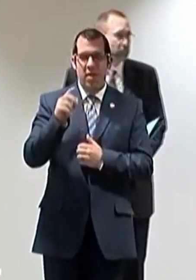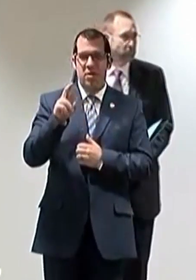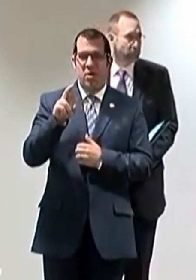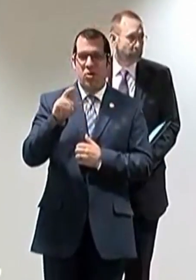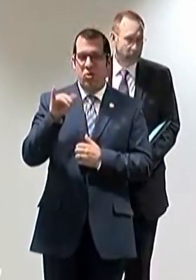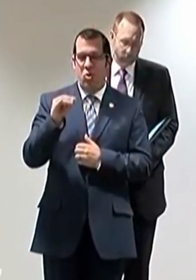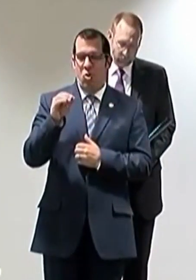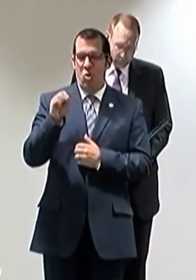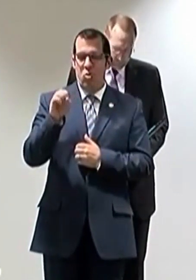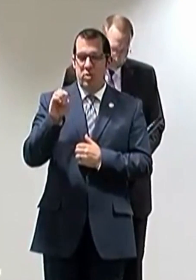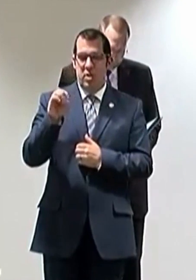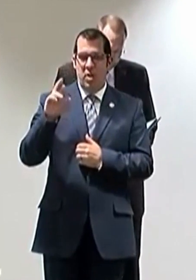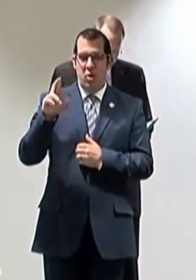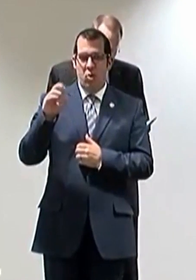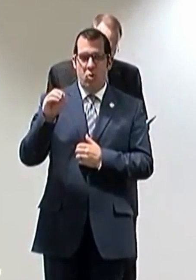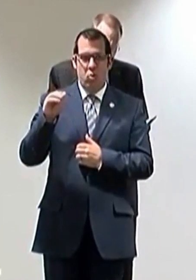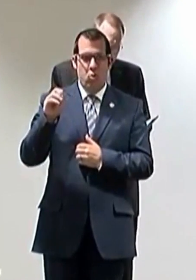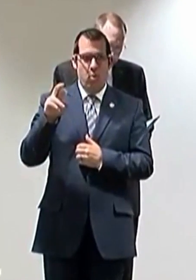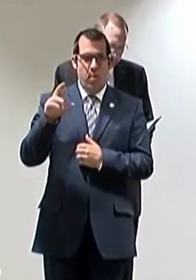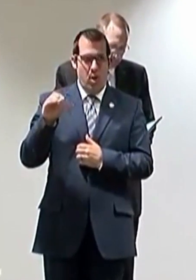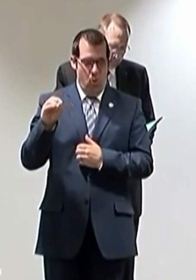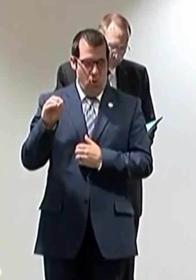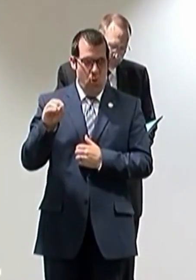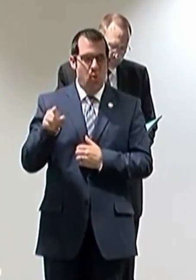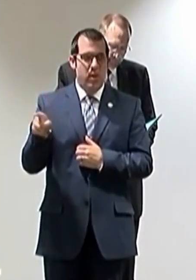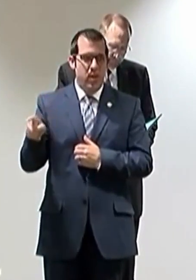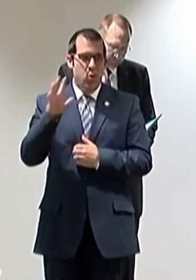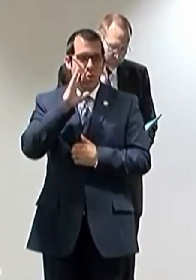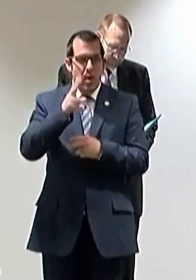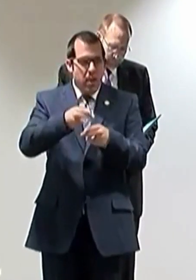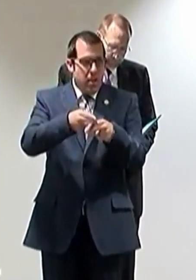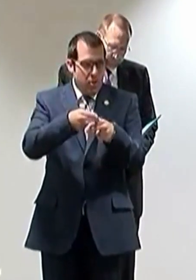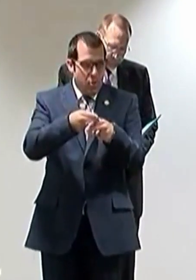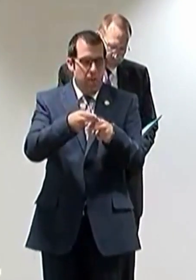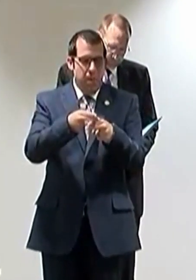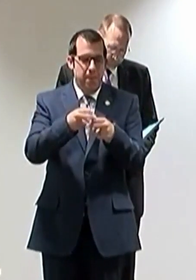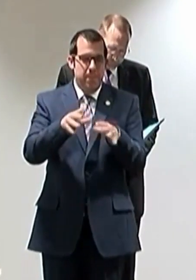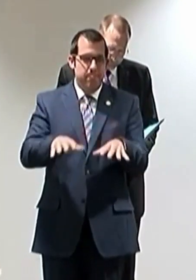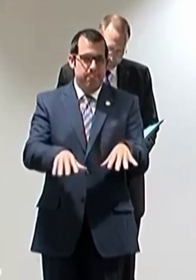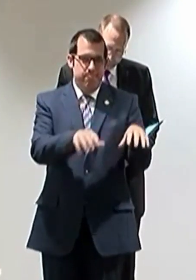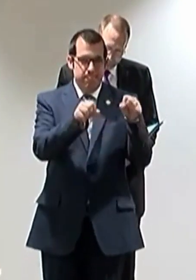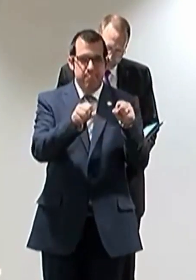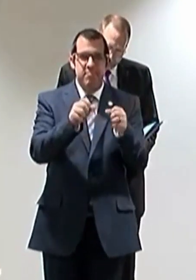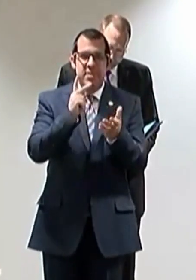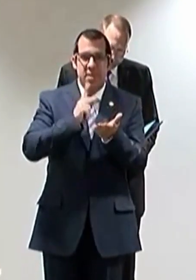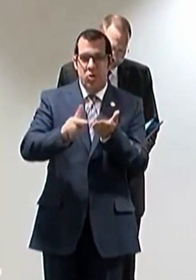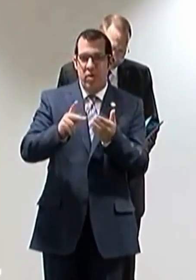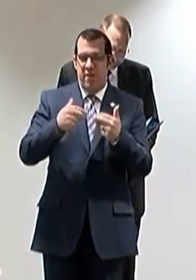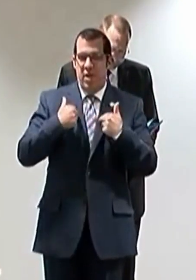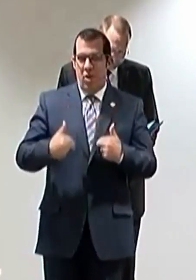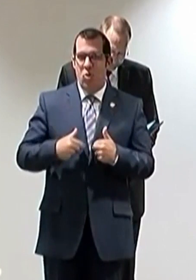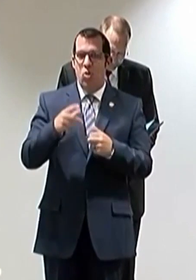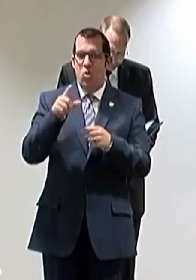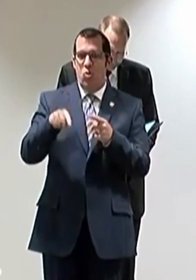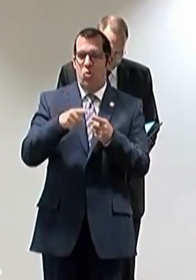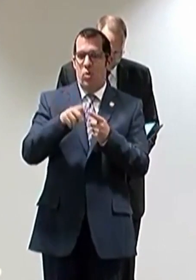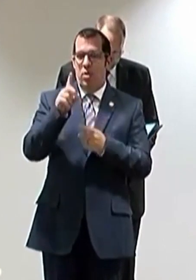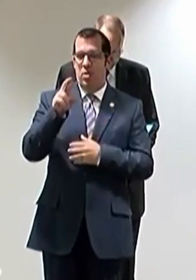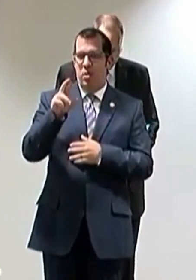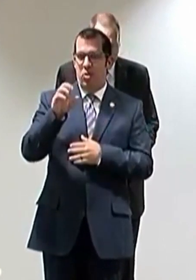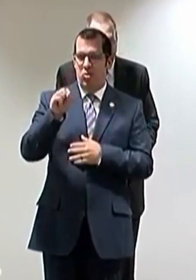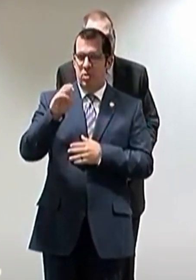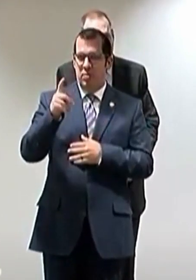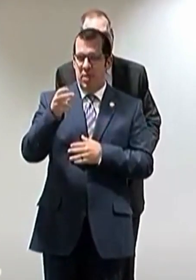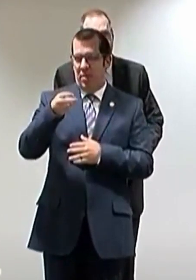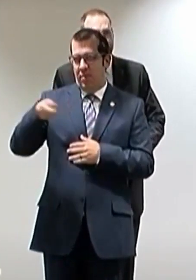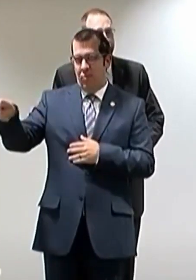Jose Romero, who will be the interim Secretary of Health when Dr. Smith goes to the CDC.